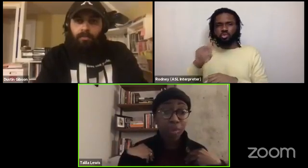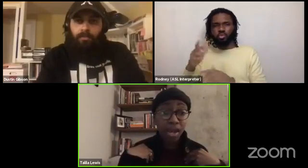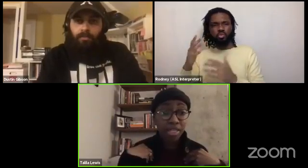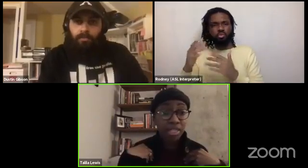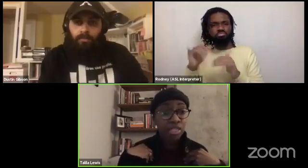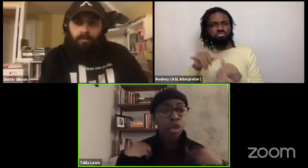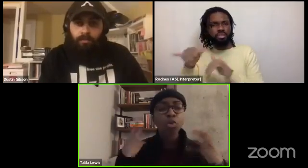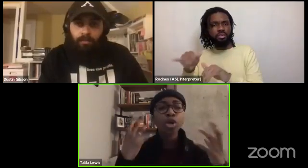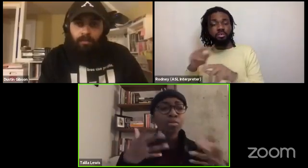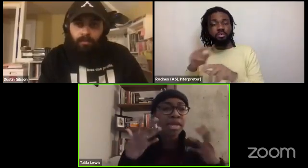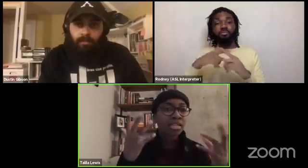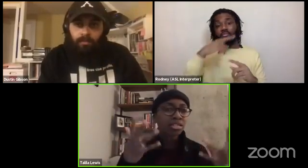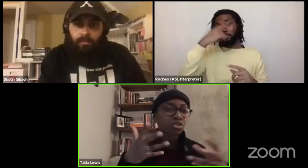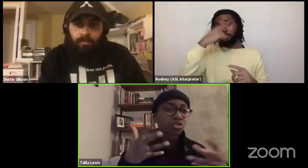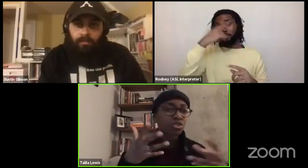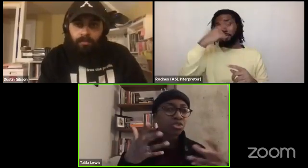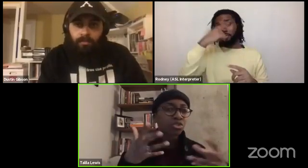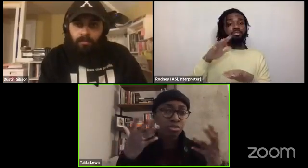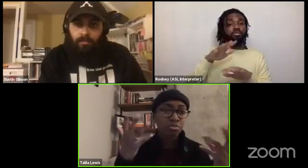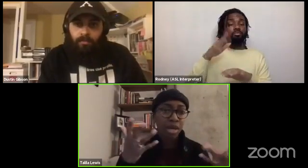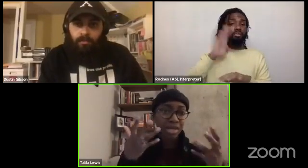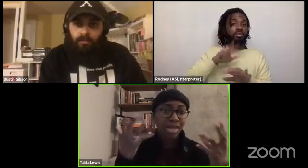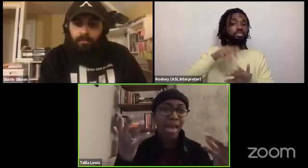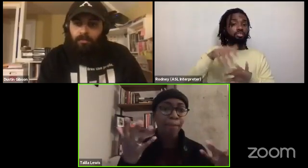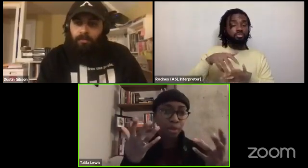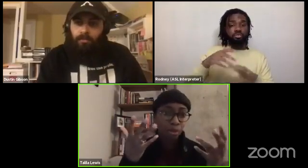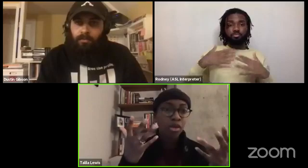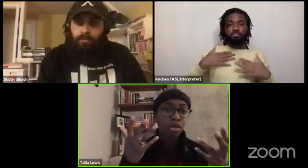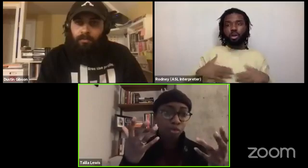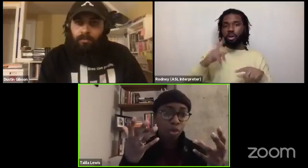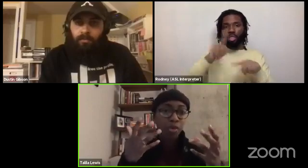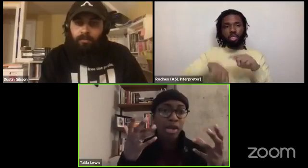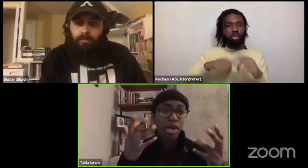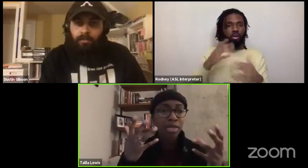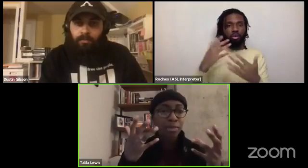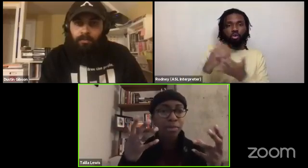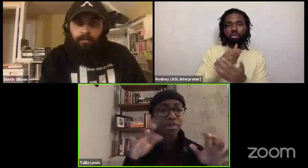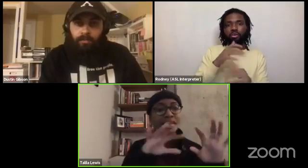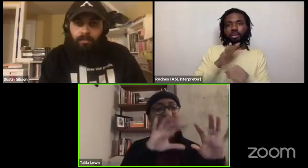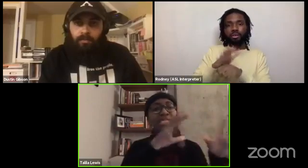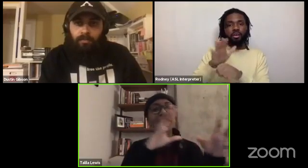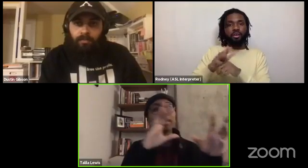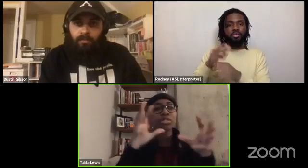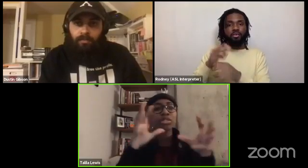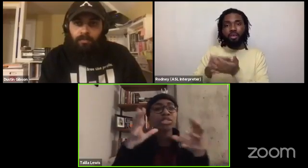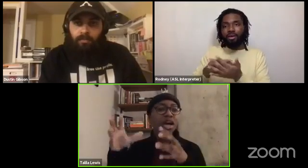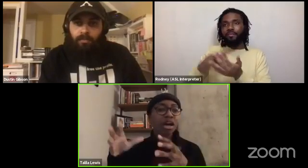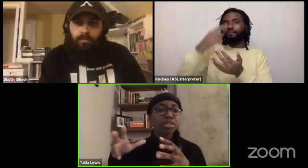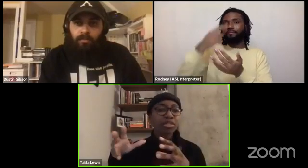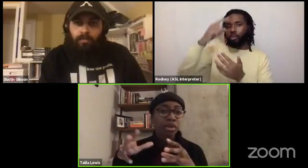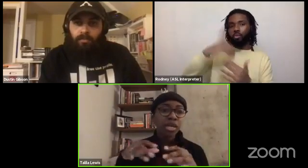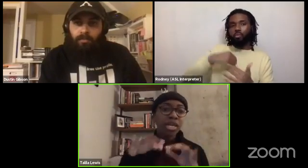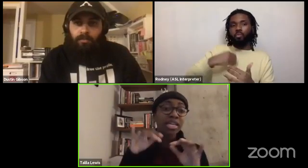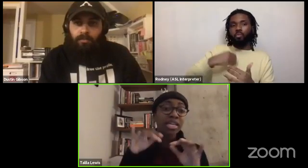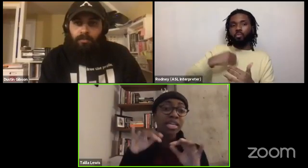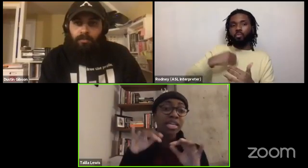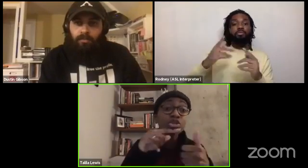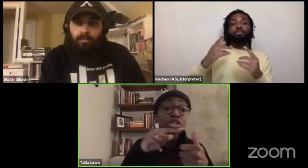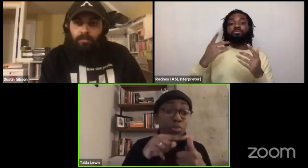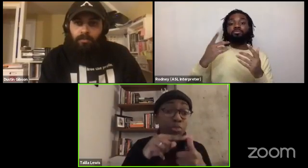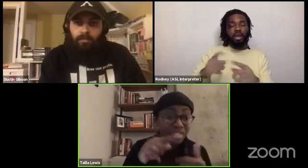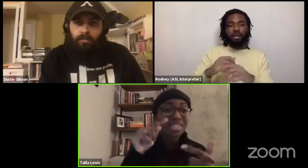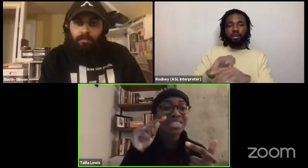indigenous bodies weren't making sufficient enough money, capital, for white people, and they established these other